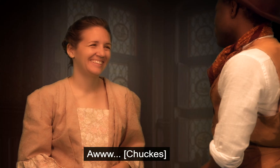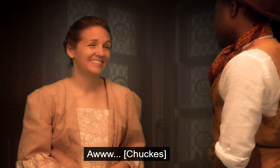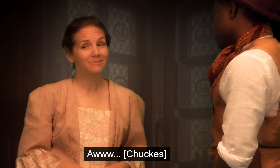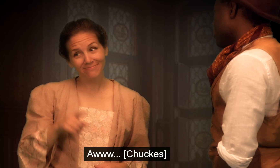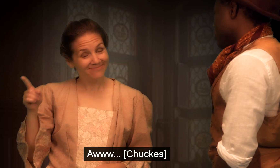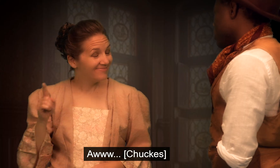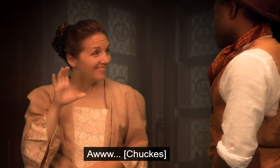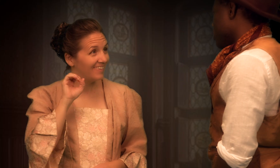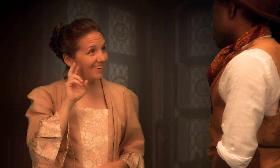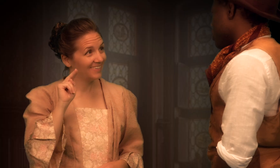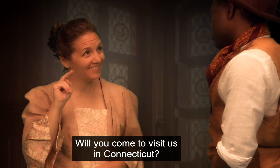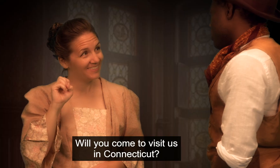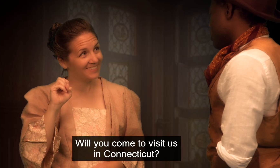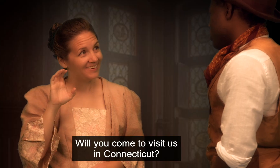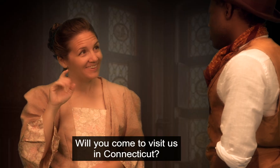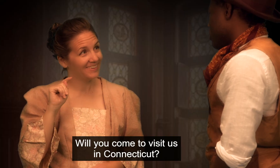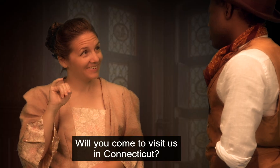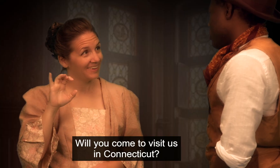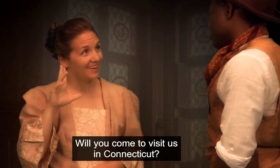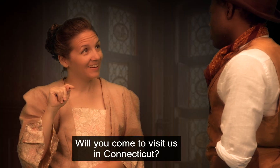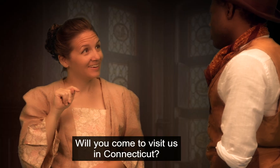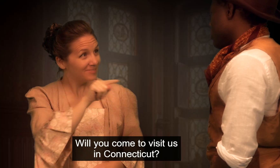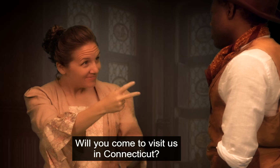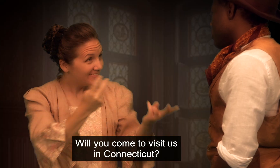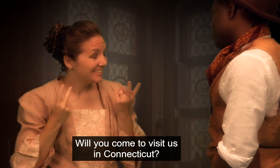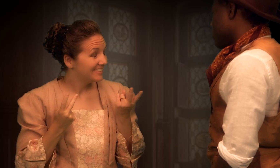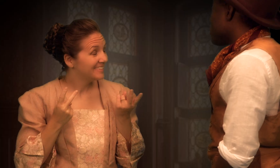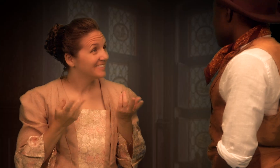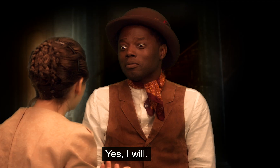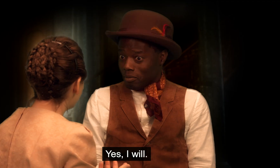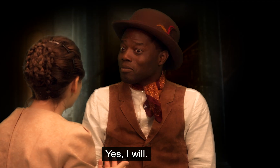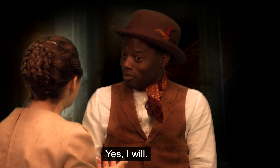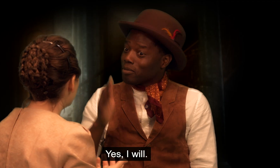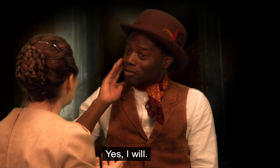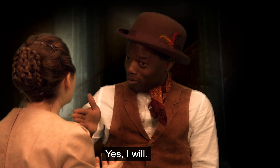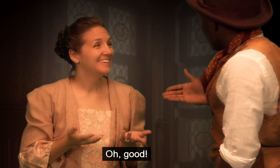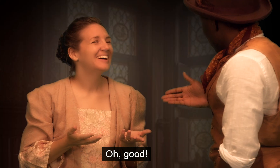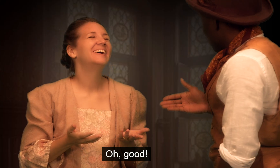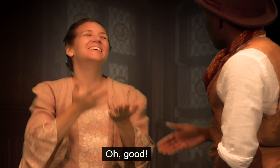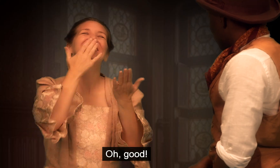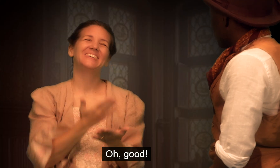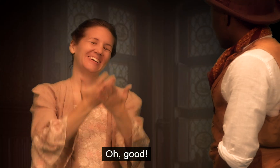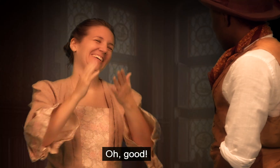Oh. Will you come to visit us in Connecticut? Yes, I will. Oh, good.